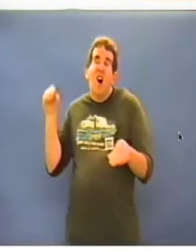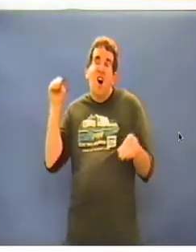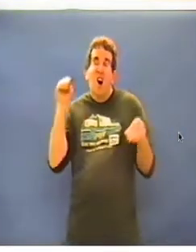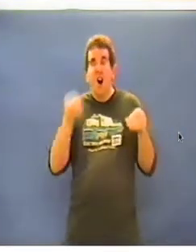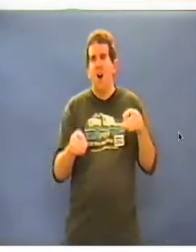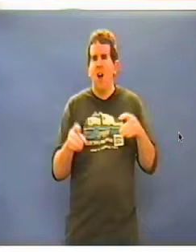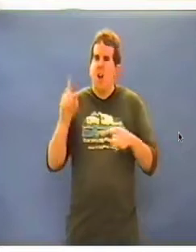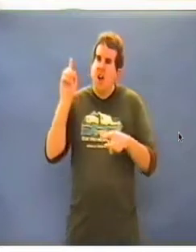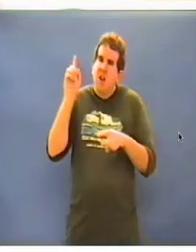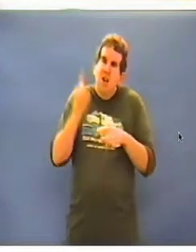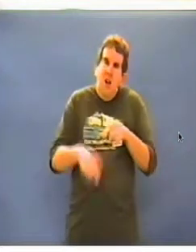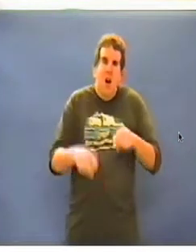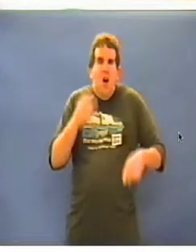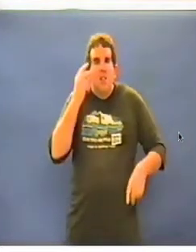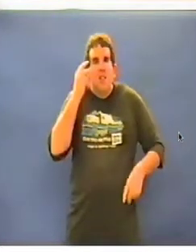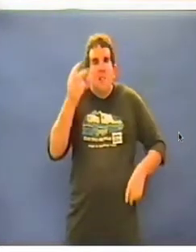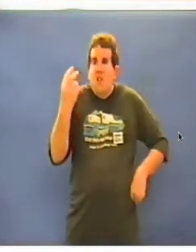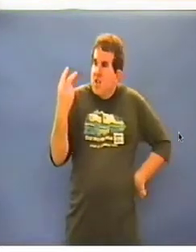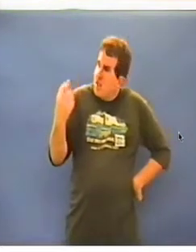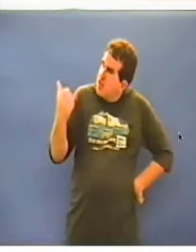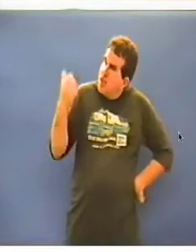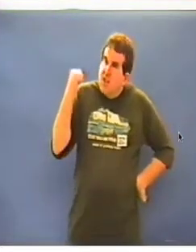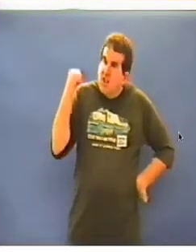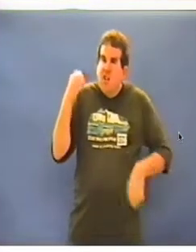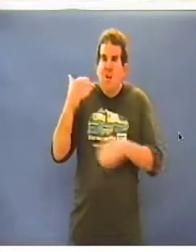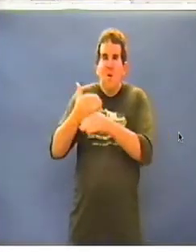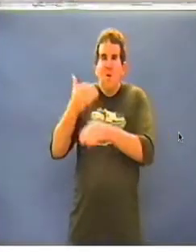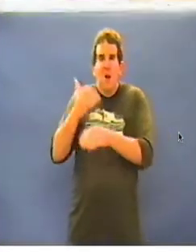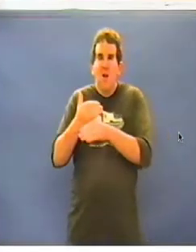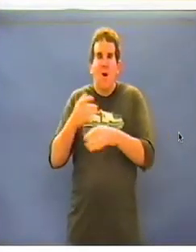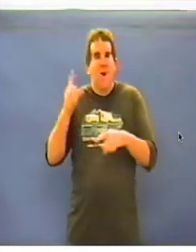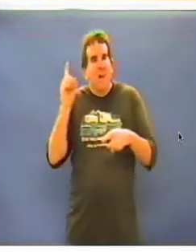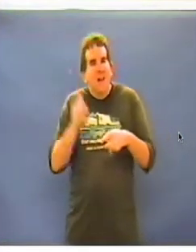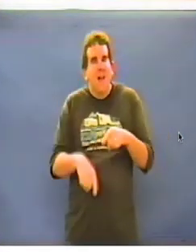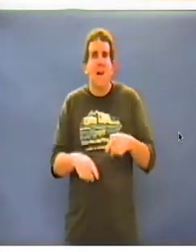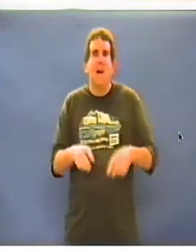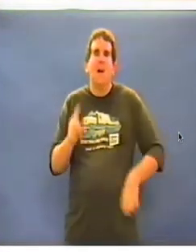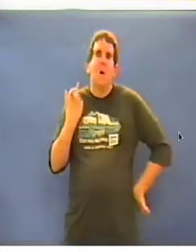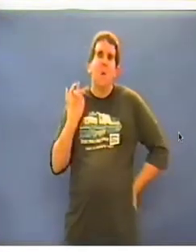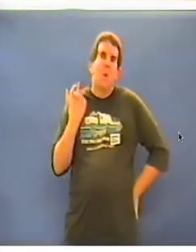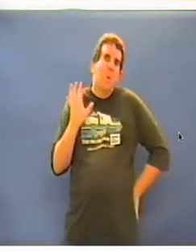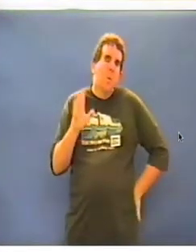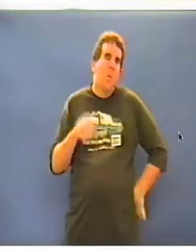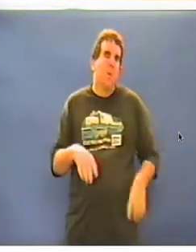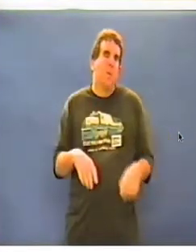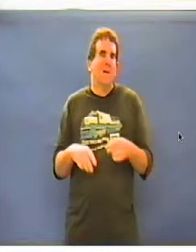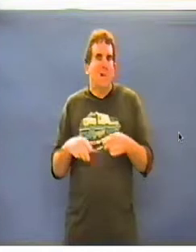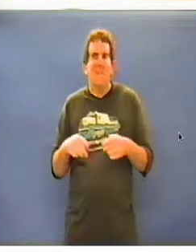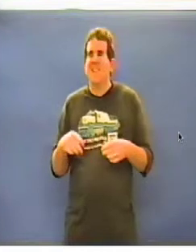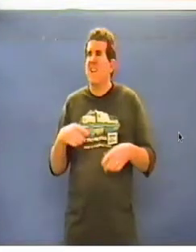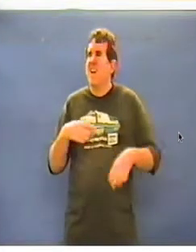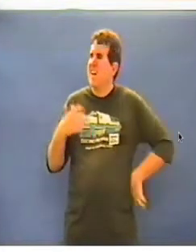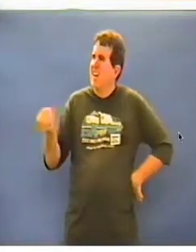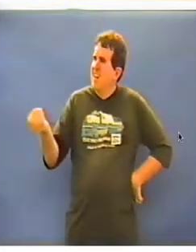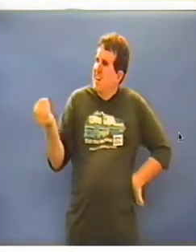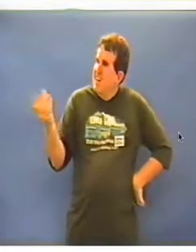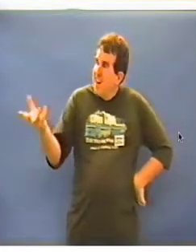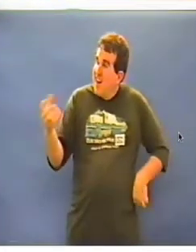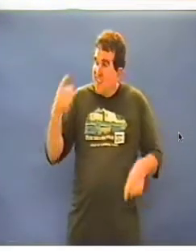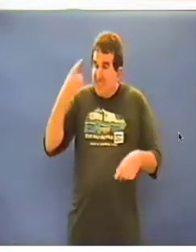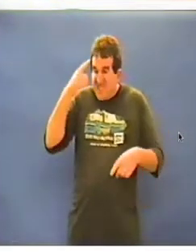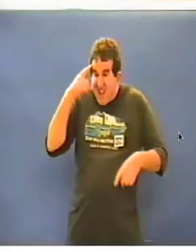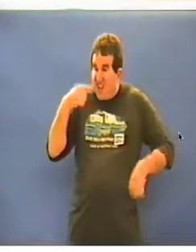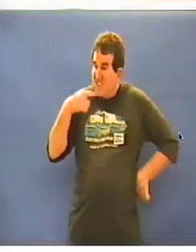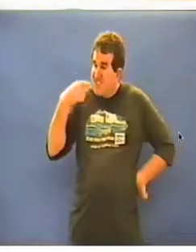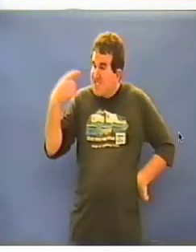And we load up the car with all of our gear, our suitcases, and everything we wanted to bring. And it was getting